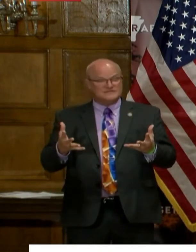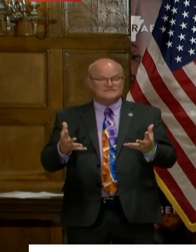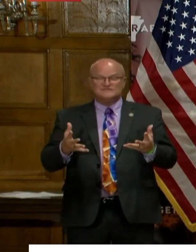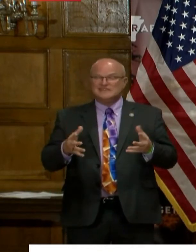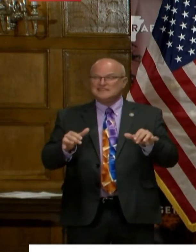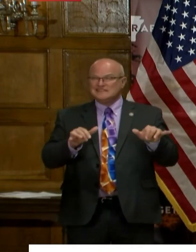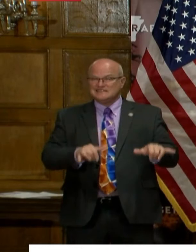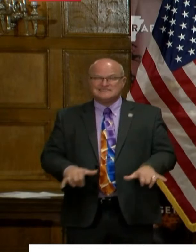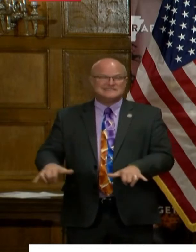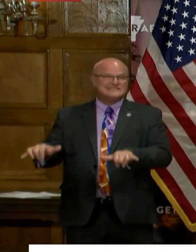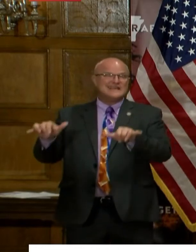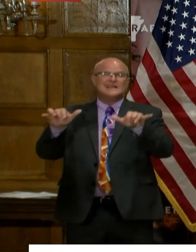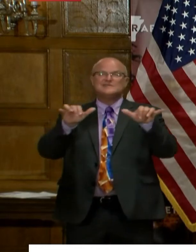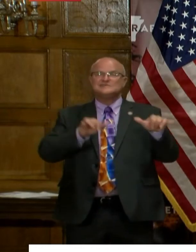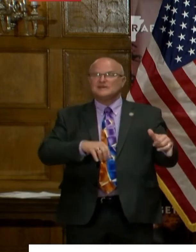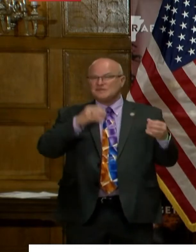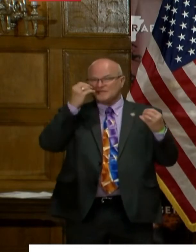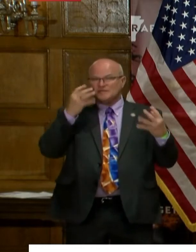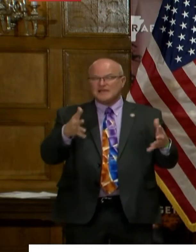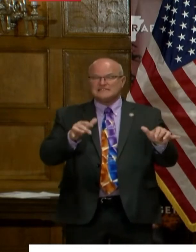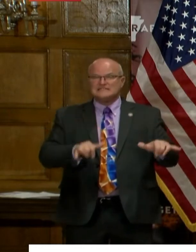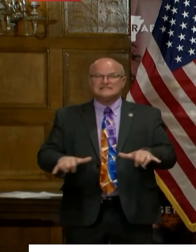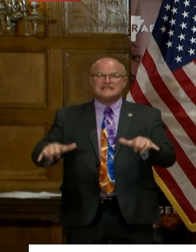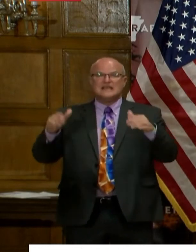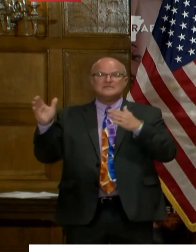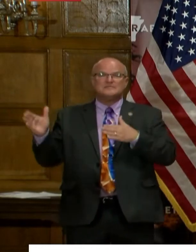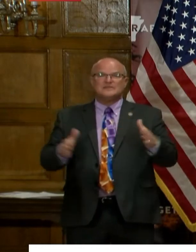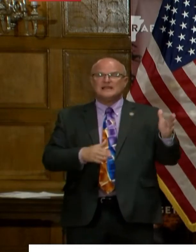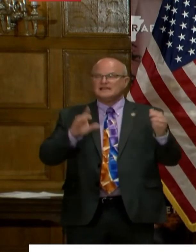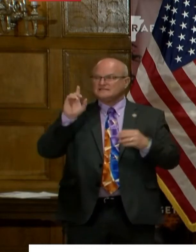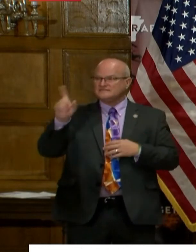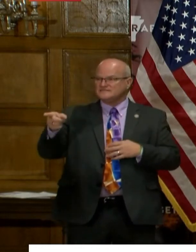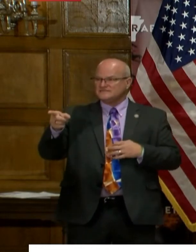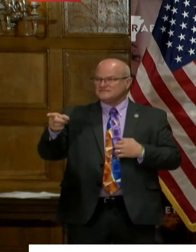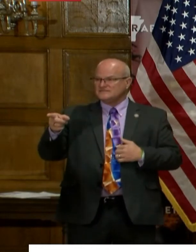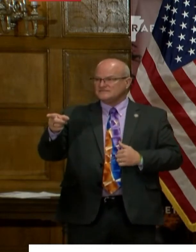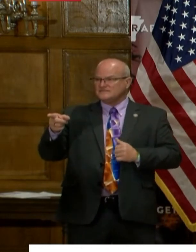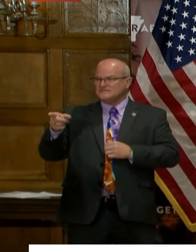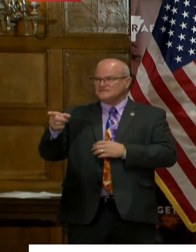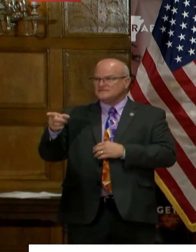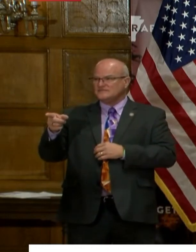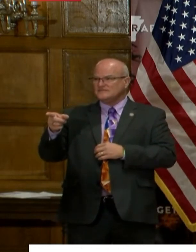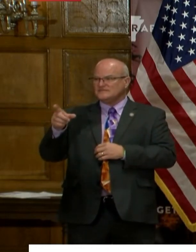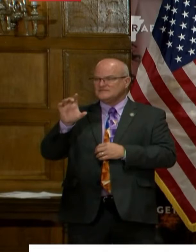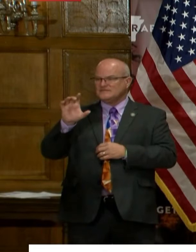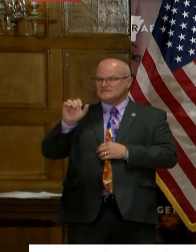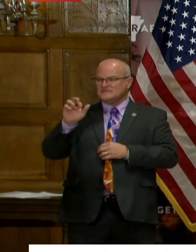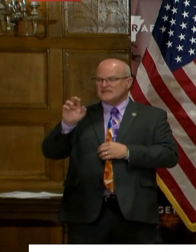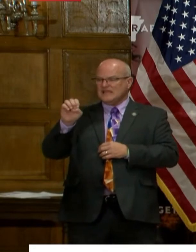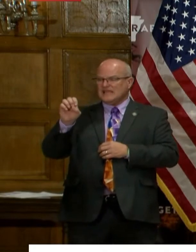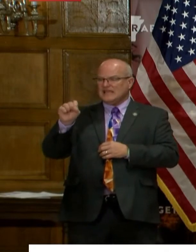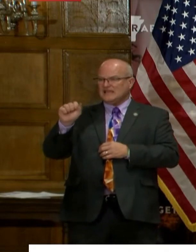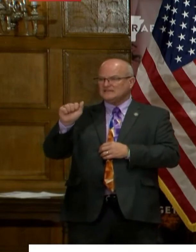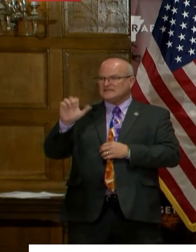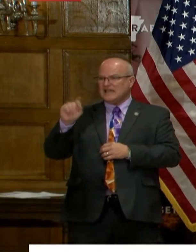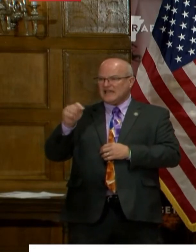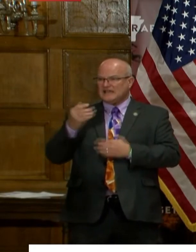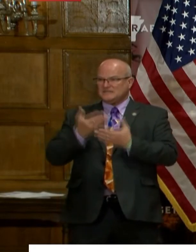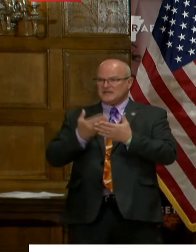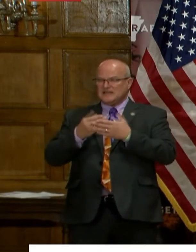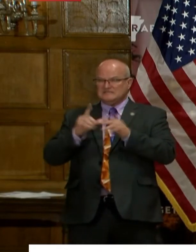same basic information, the same basic strategy. Leslie. The CARES Act funding, most of it